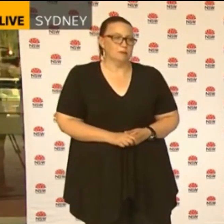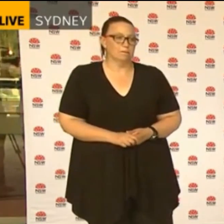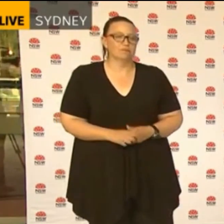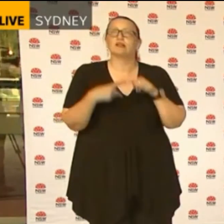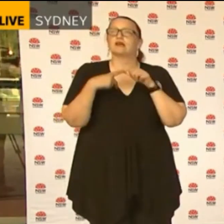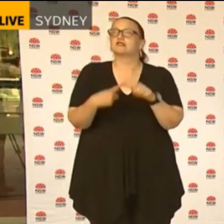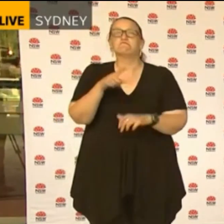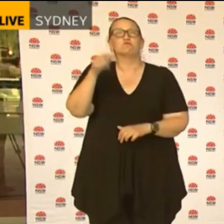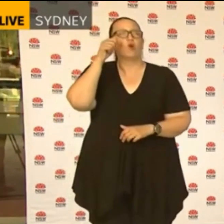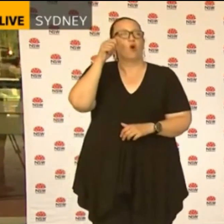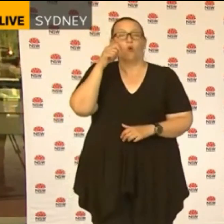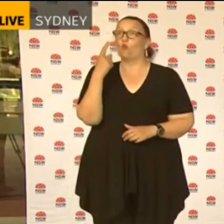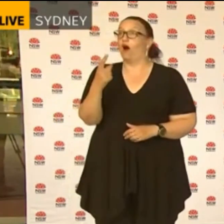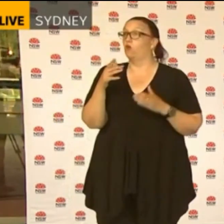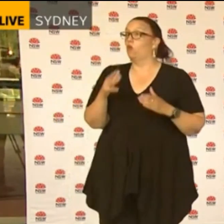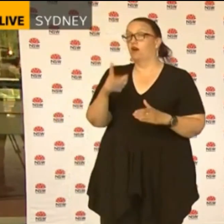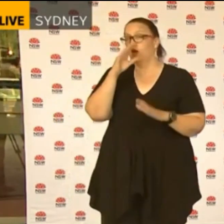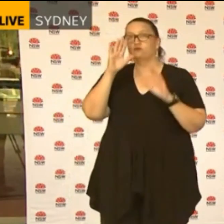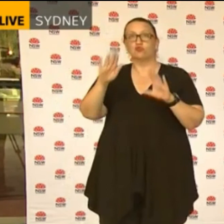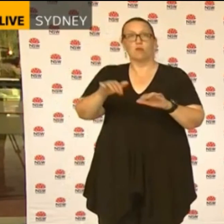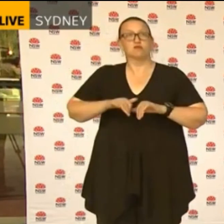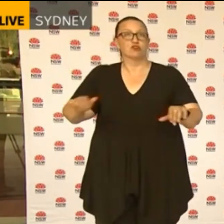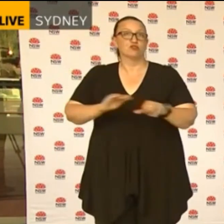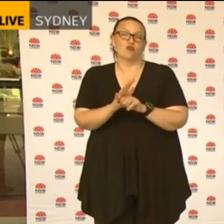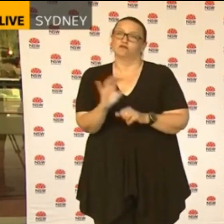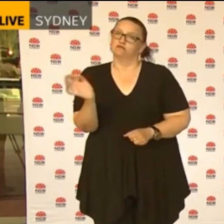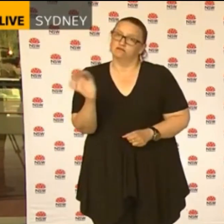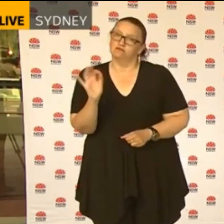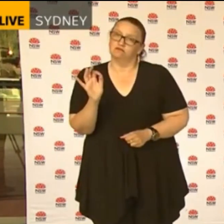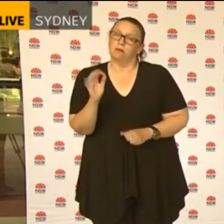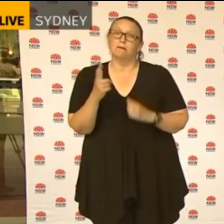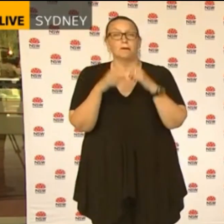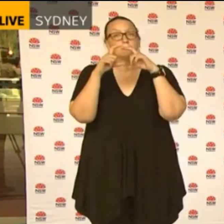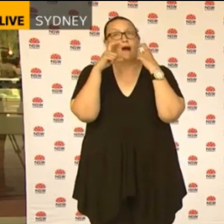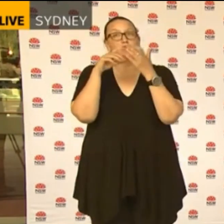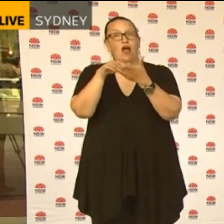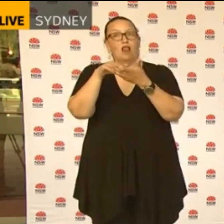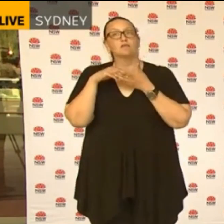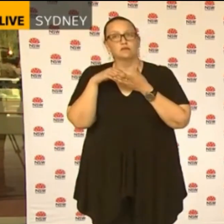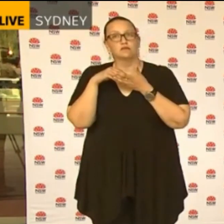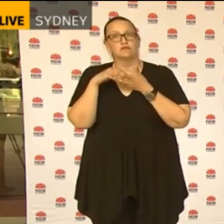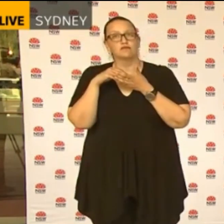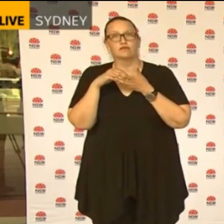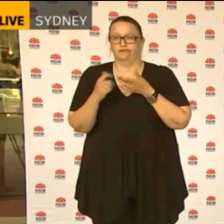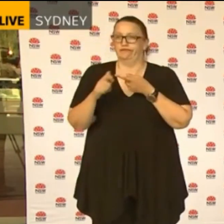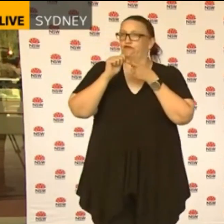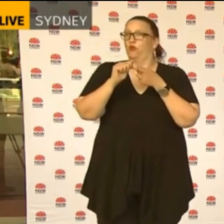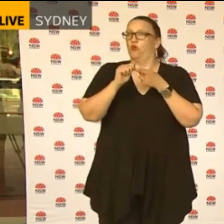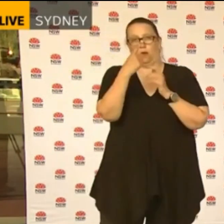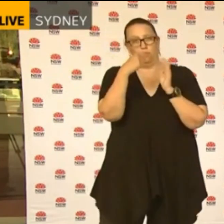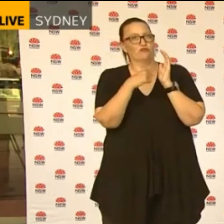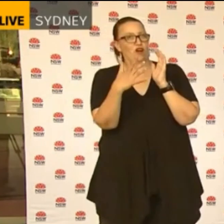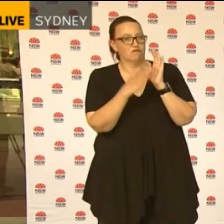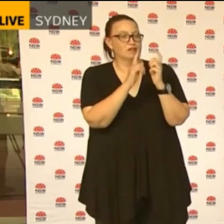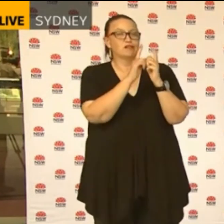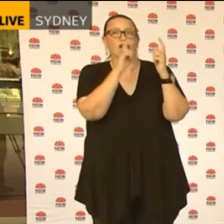in those indoor settings, and particularly where you can't socially distance or where there, for instance, is challenges in